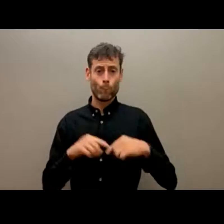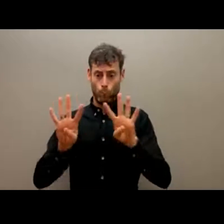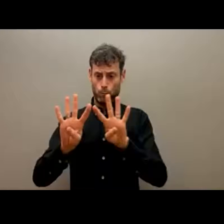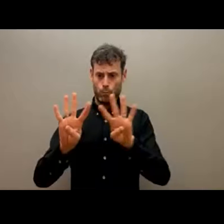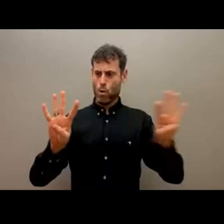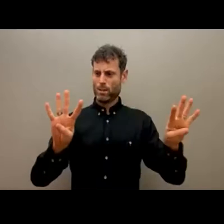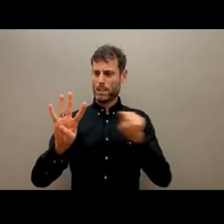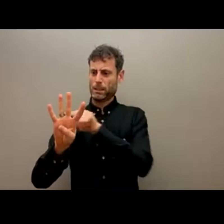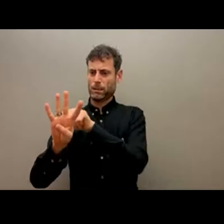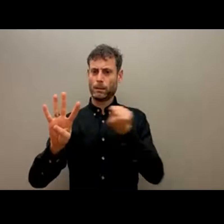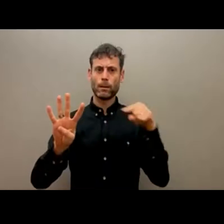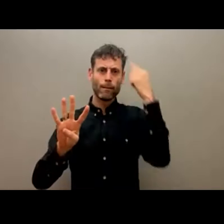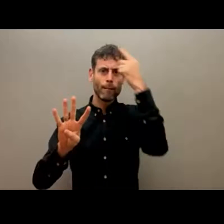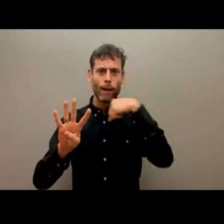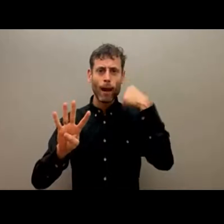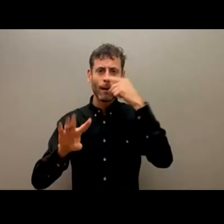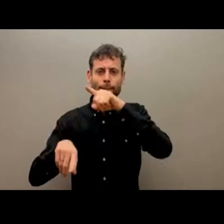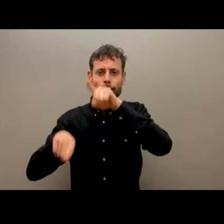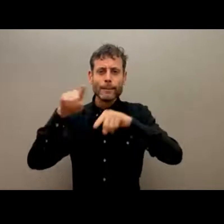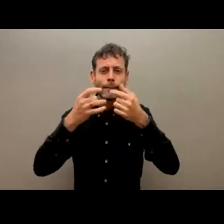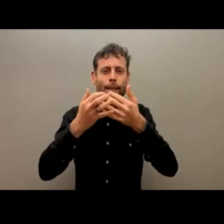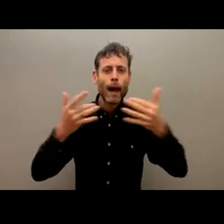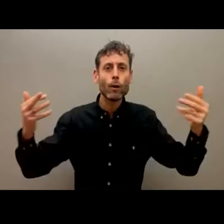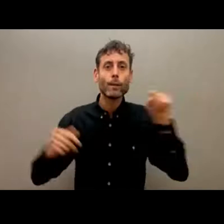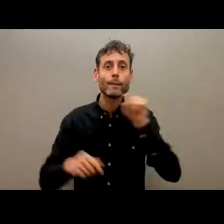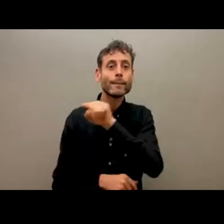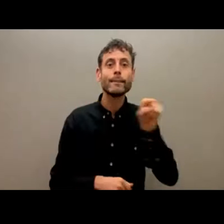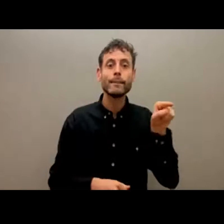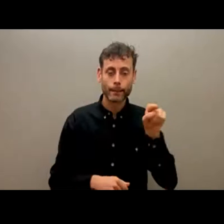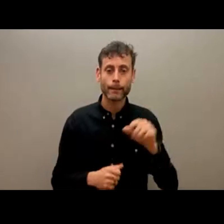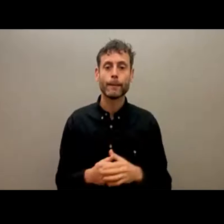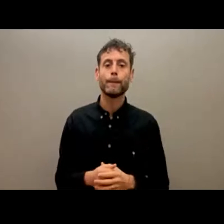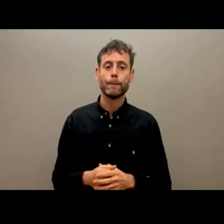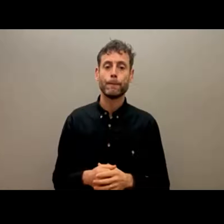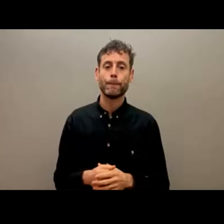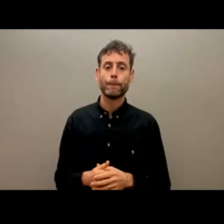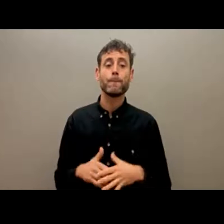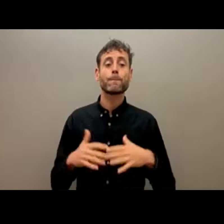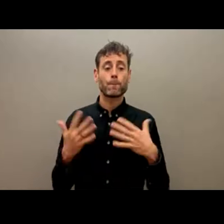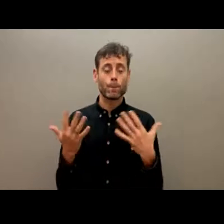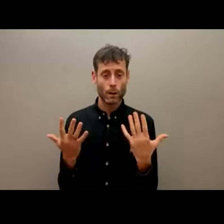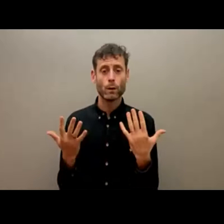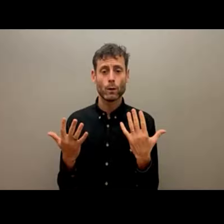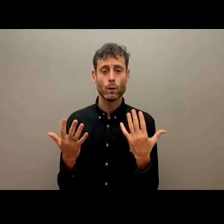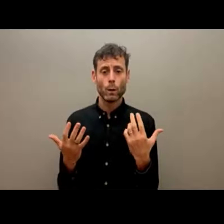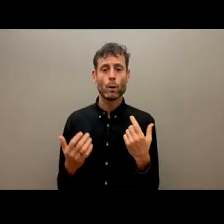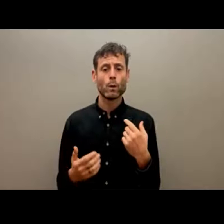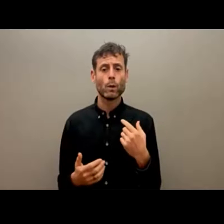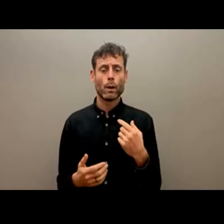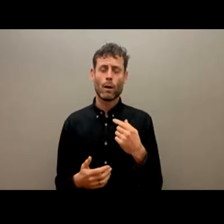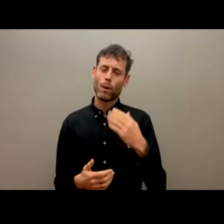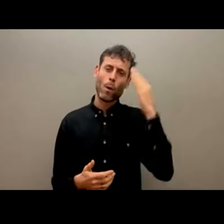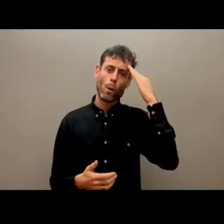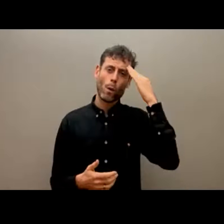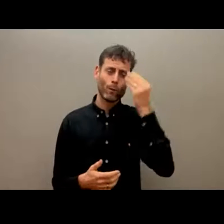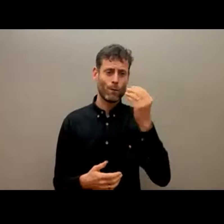little official funding for international volunteering. So largely it is the preserve of people who are a